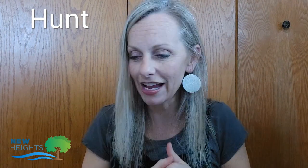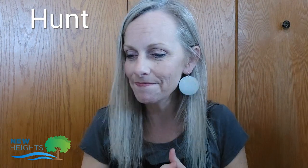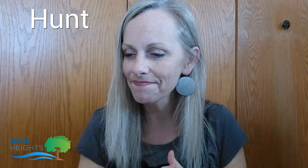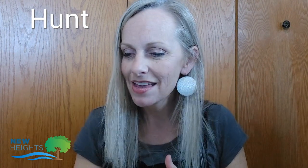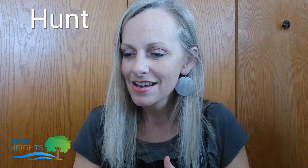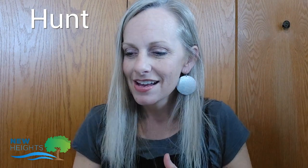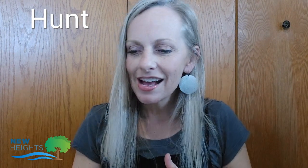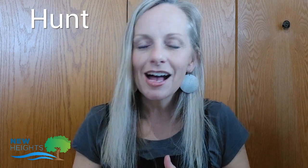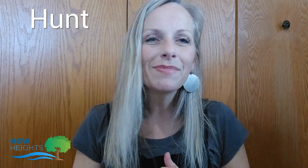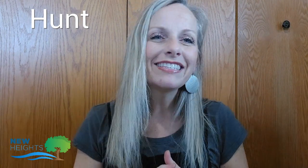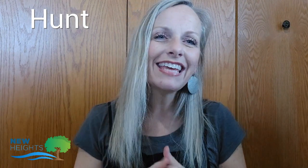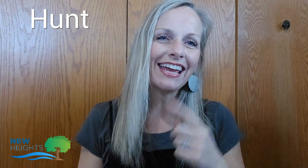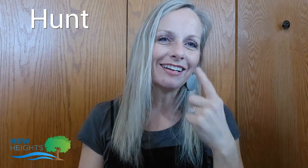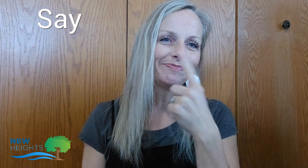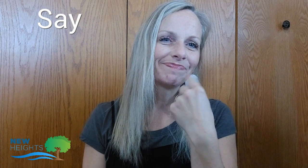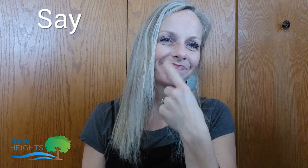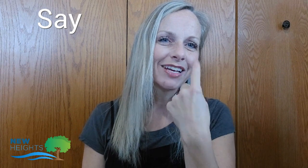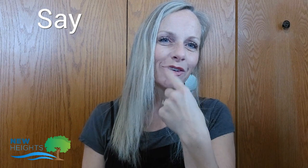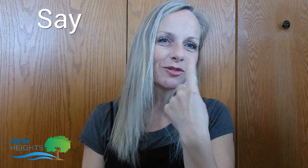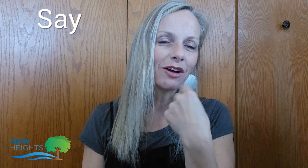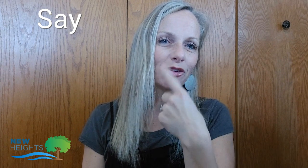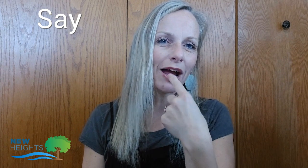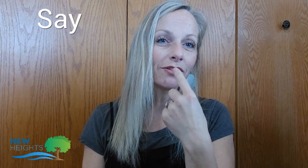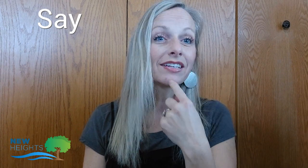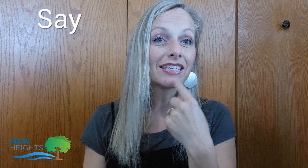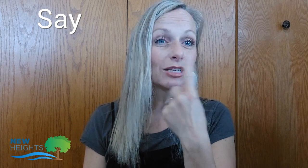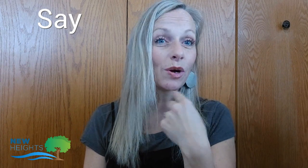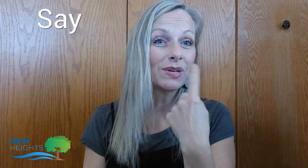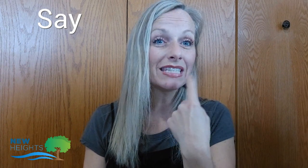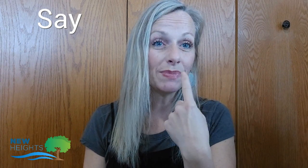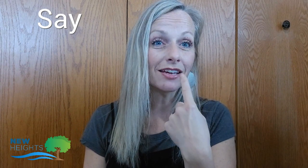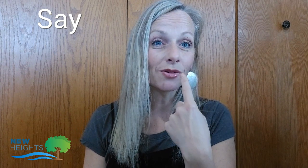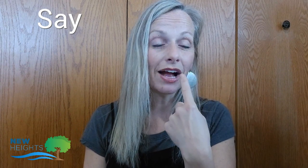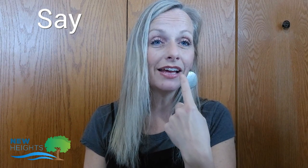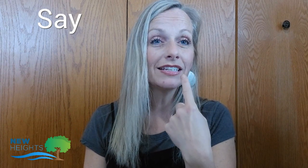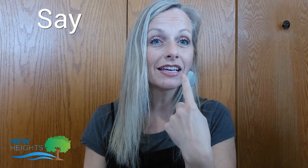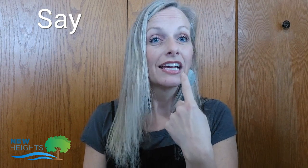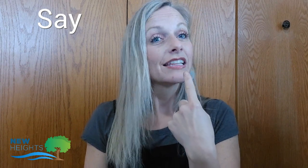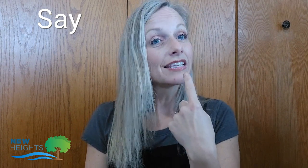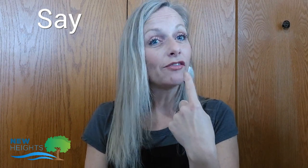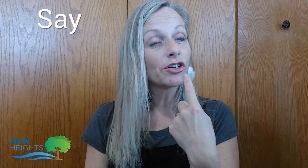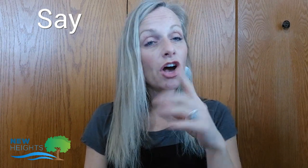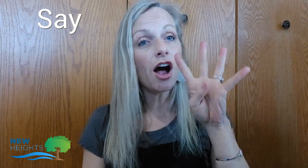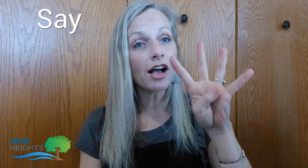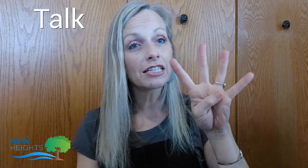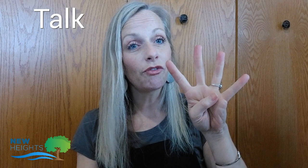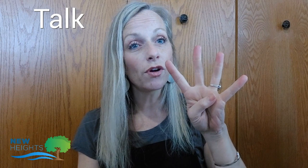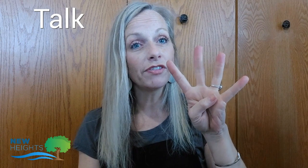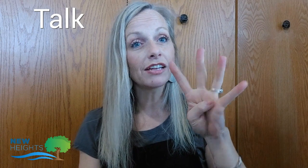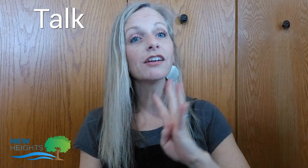right? Say, it goes around your mouth because this is where we speak, right? The sign for talk is 4